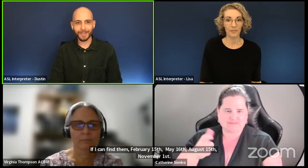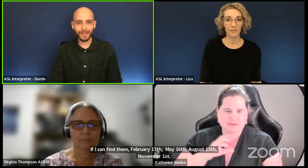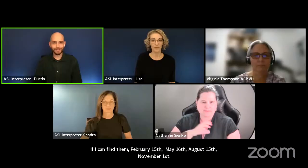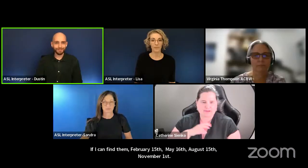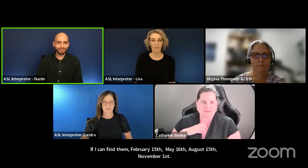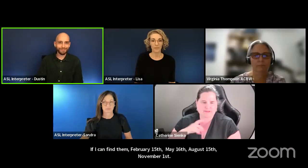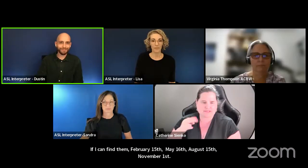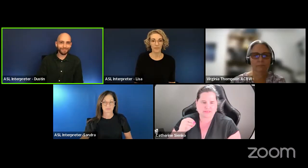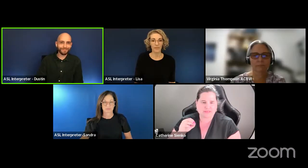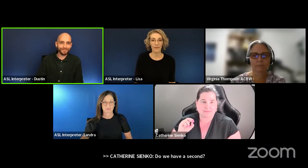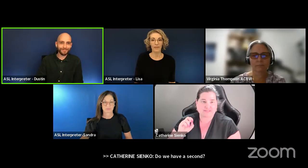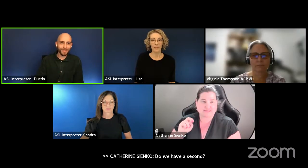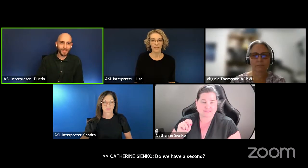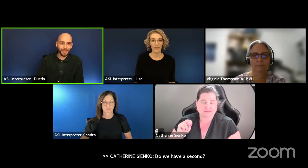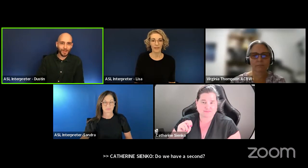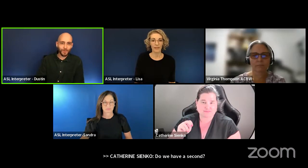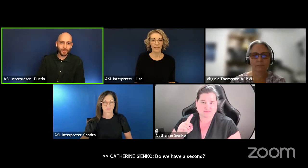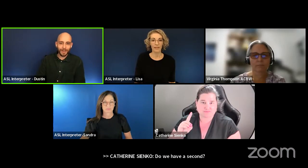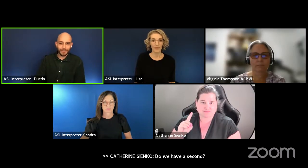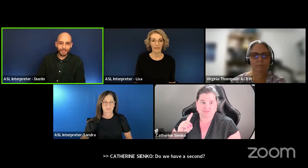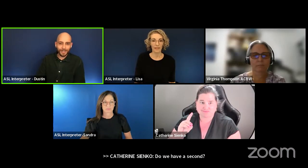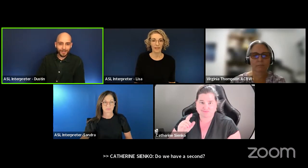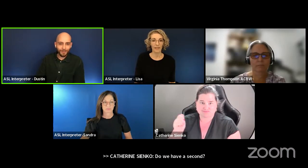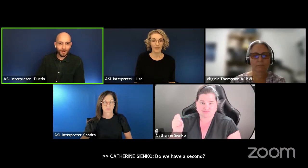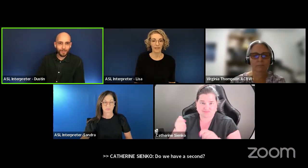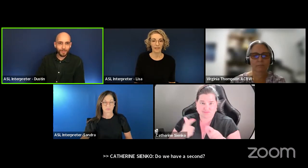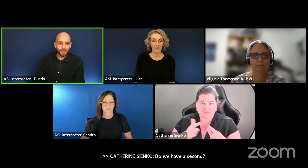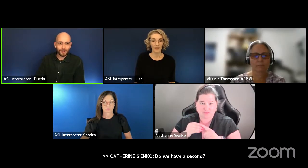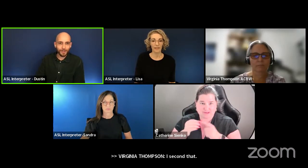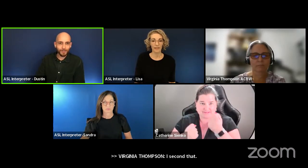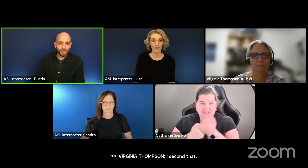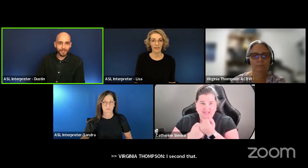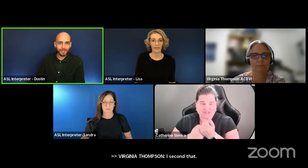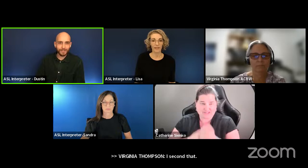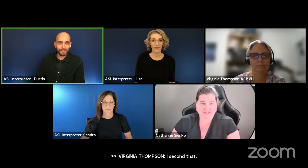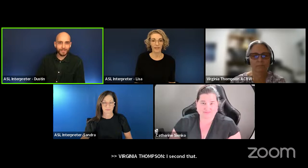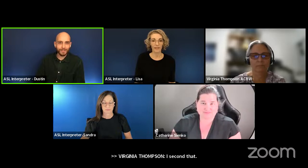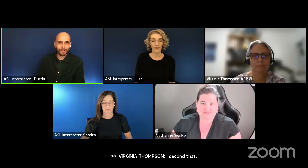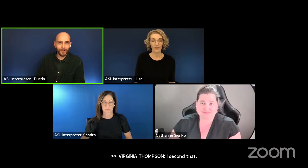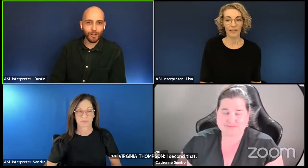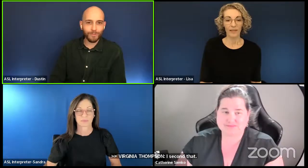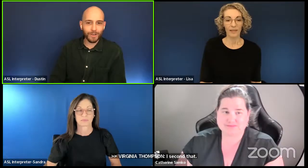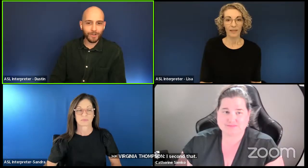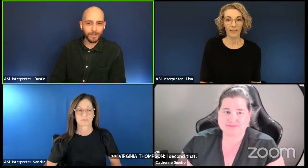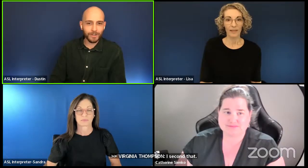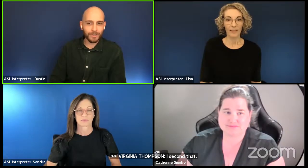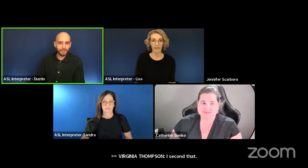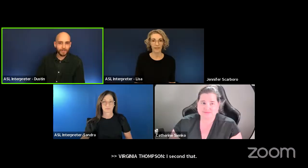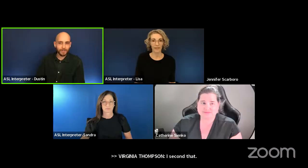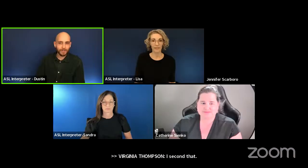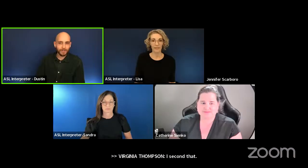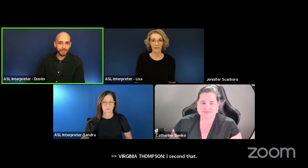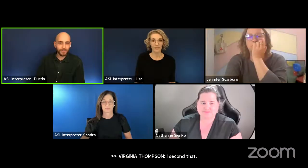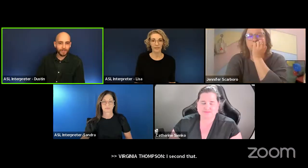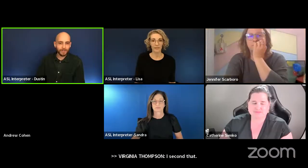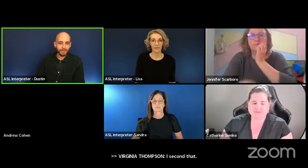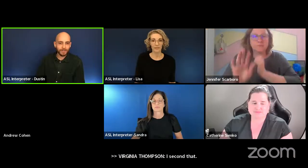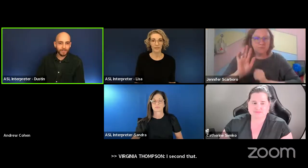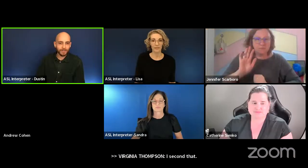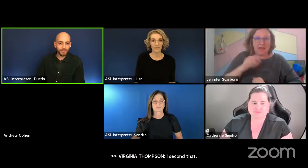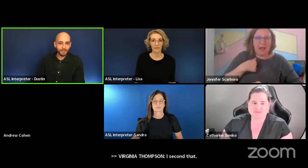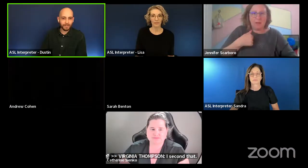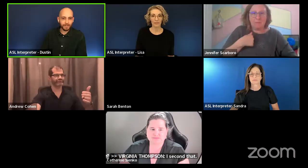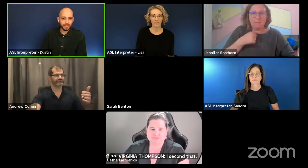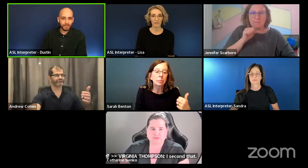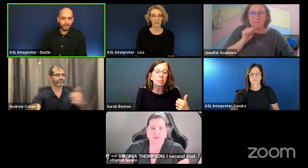I second that. We have a second from Commissioner Thompson. All in favor?